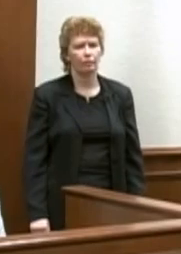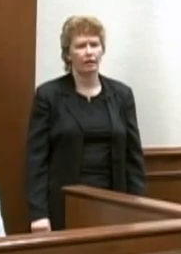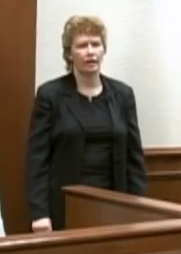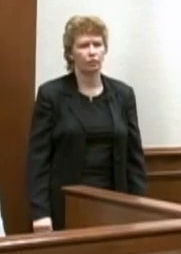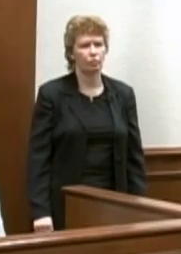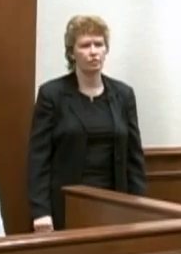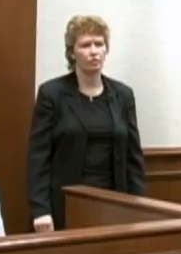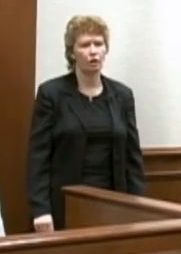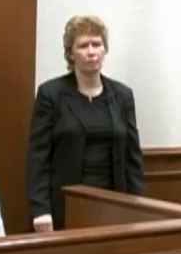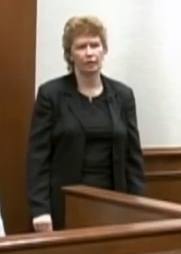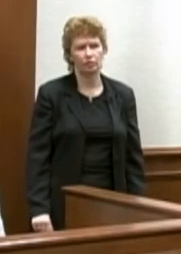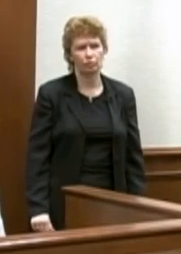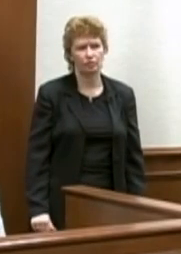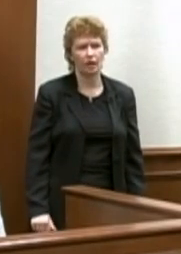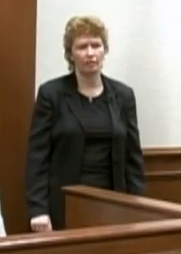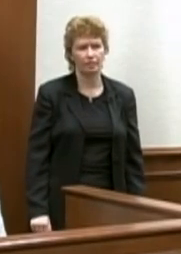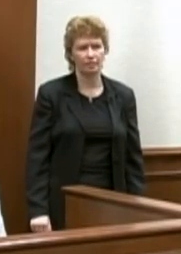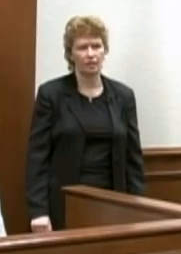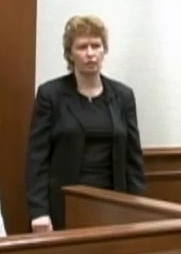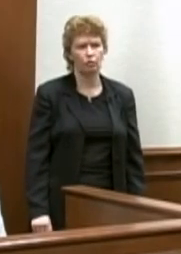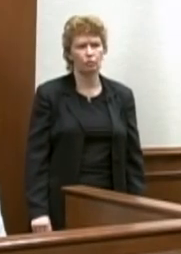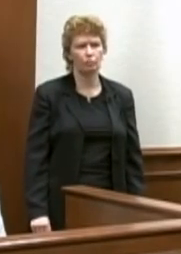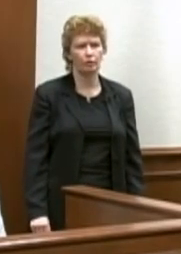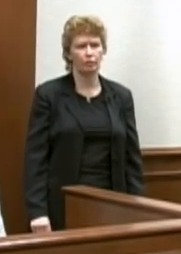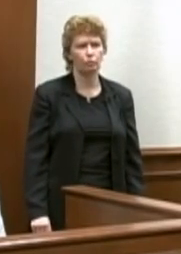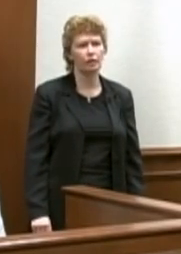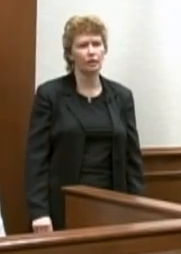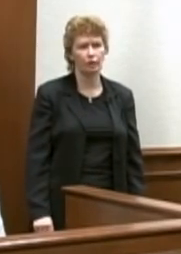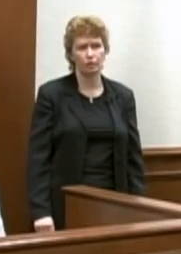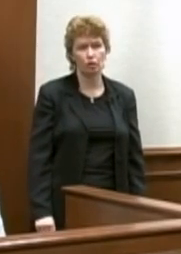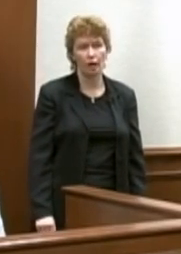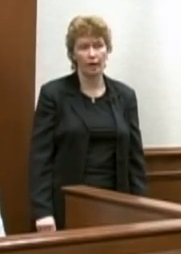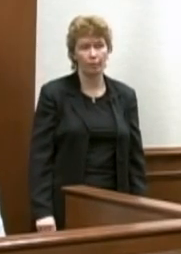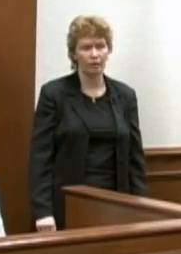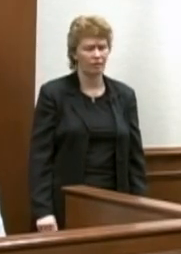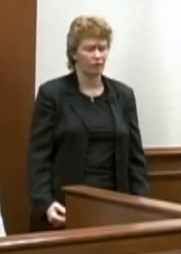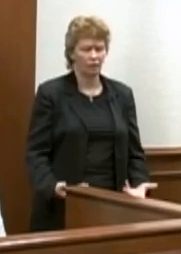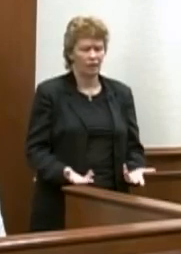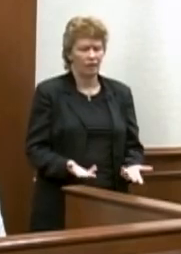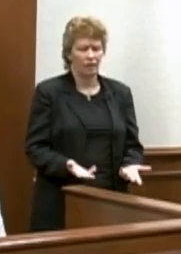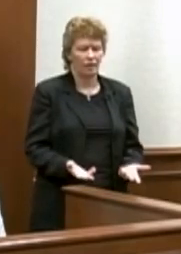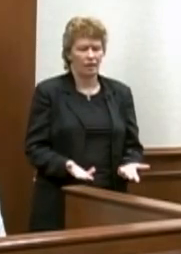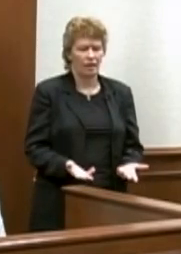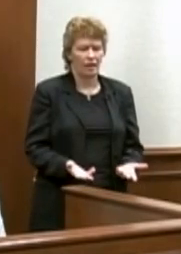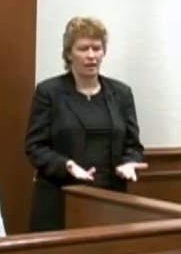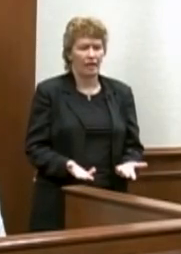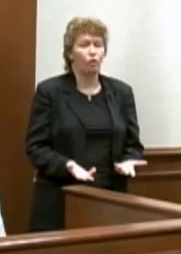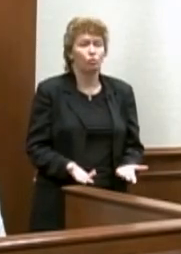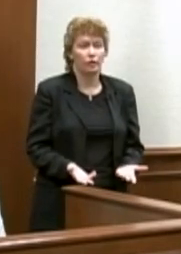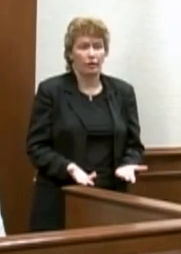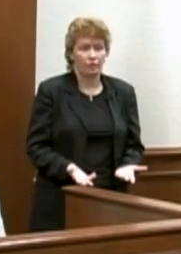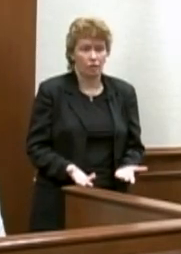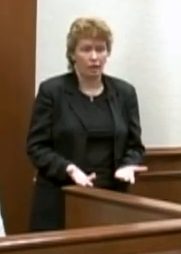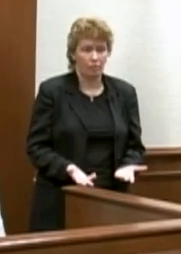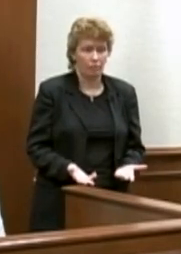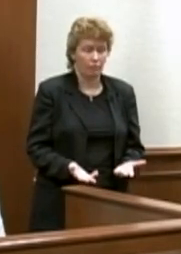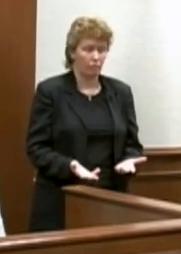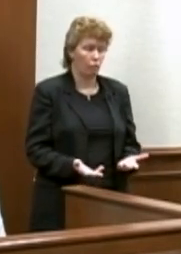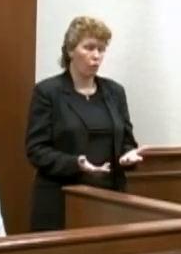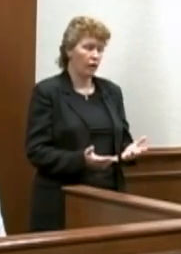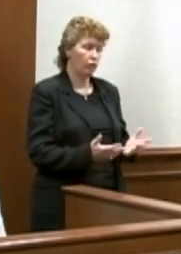Shortly after that, Chris called me into his office and accused me of drinking on the job. I don't drink on the